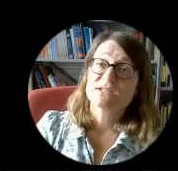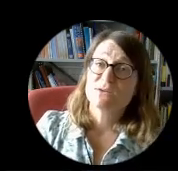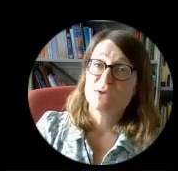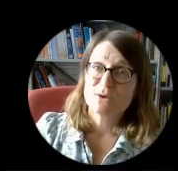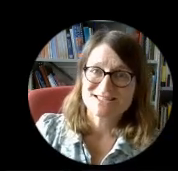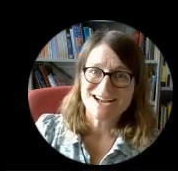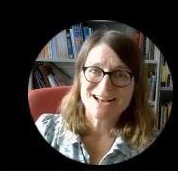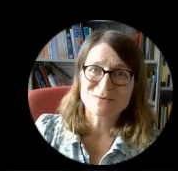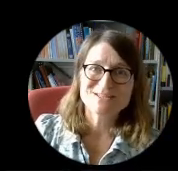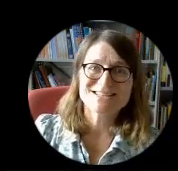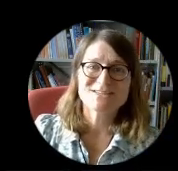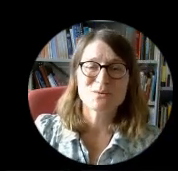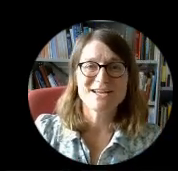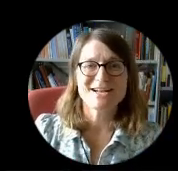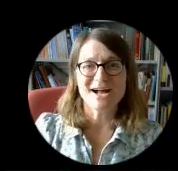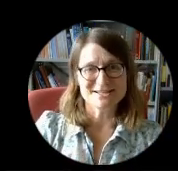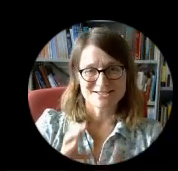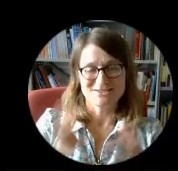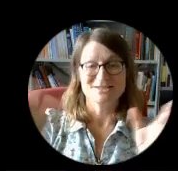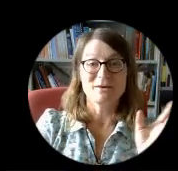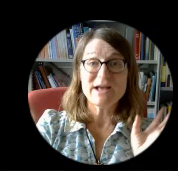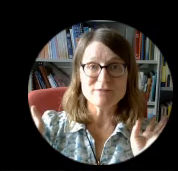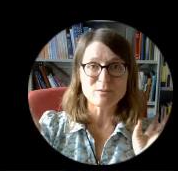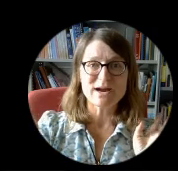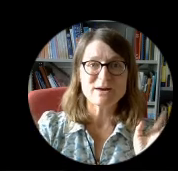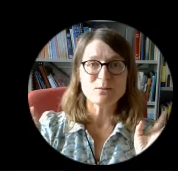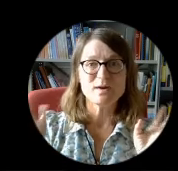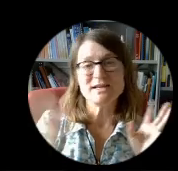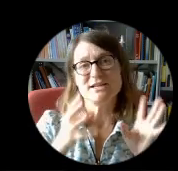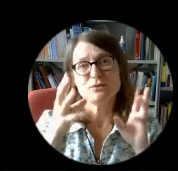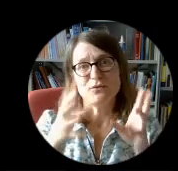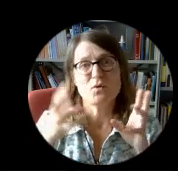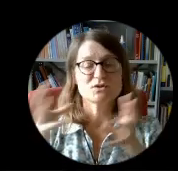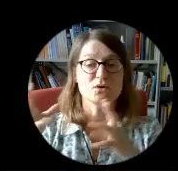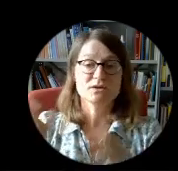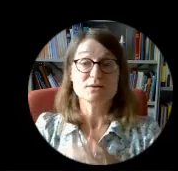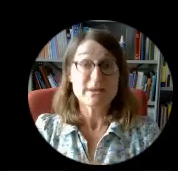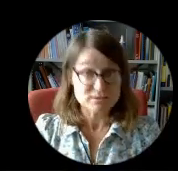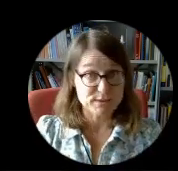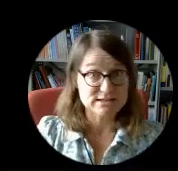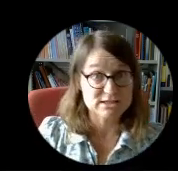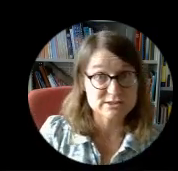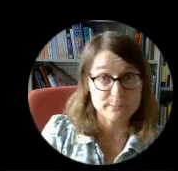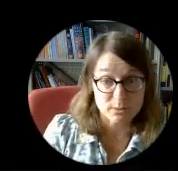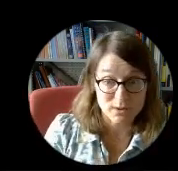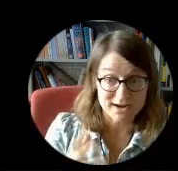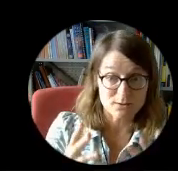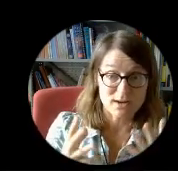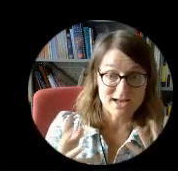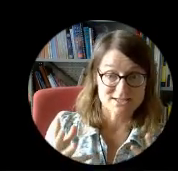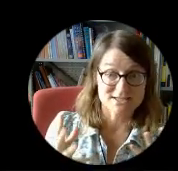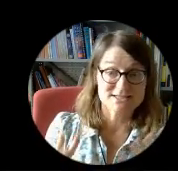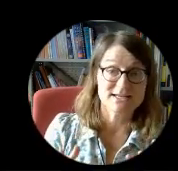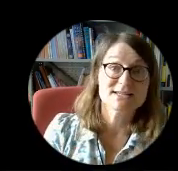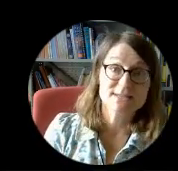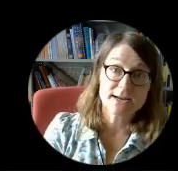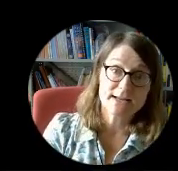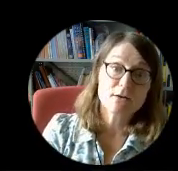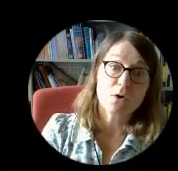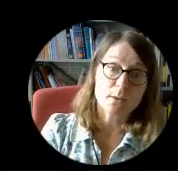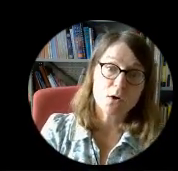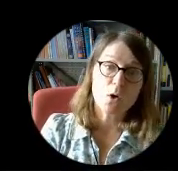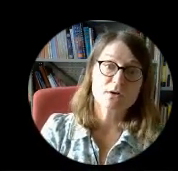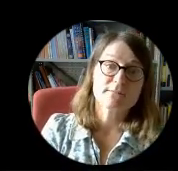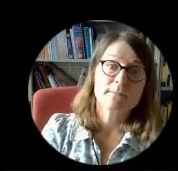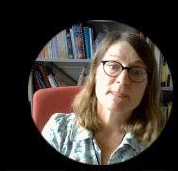Of course, if we look at sign languages, we can't just look everywhere. We need to focus on deaf spaces where we actually see